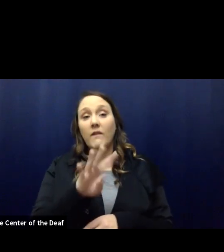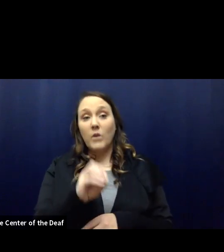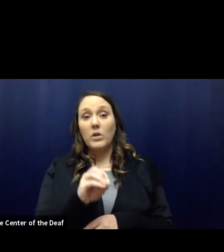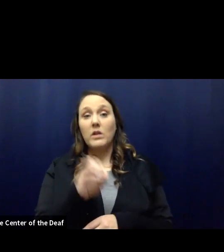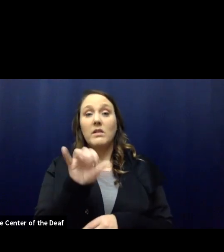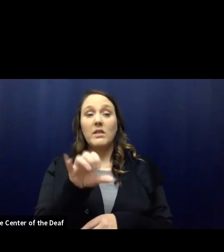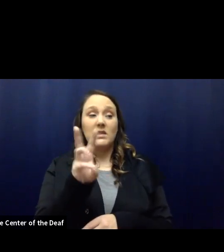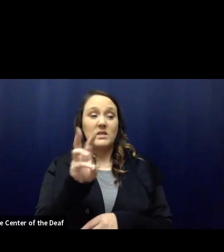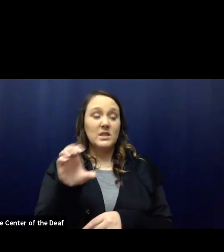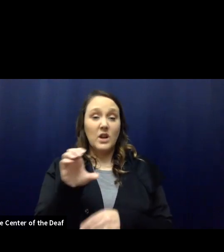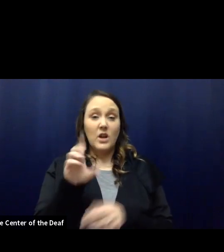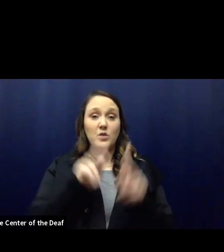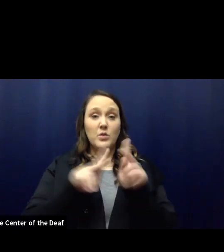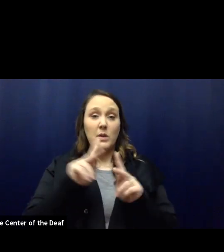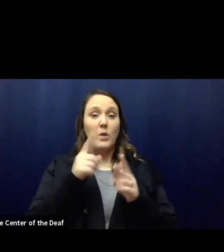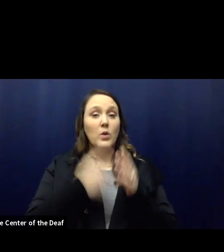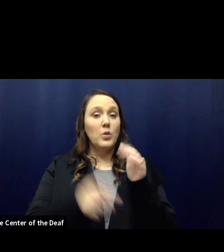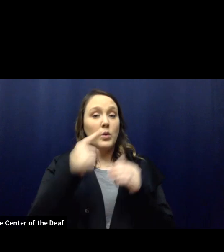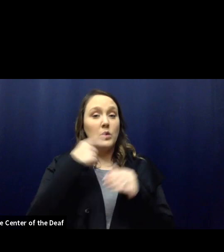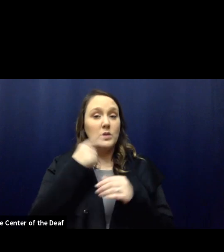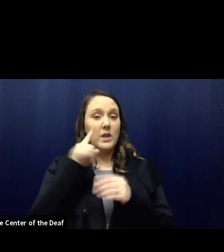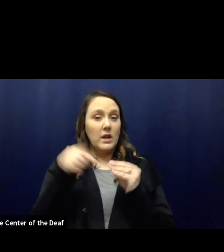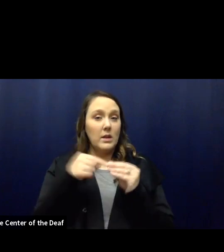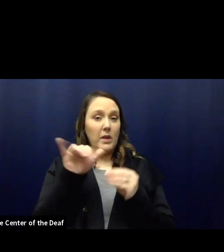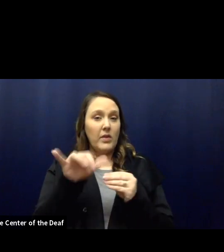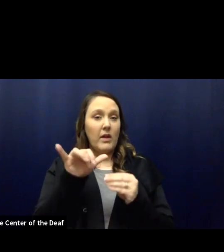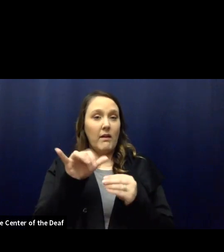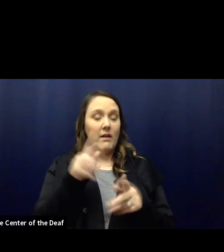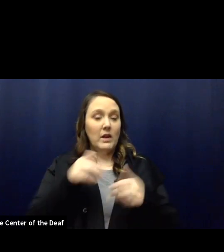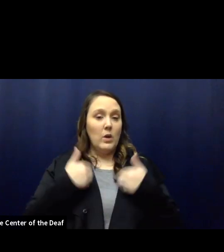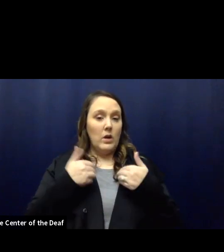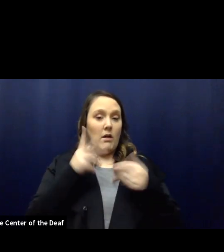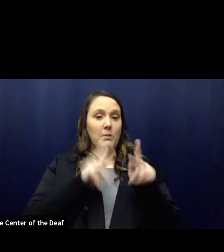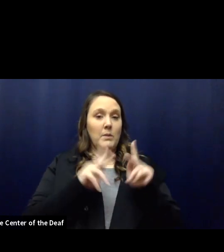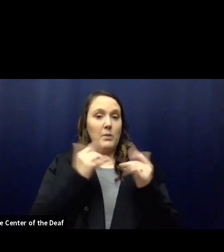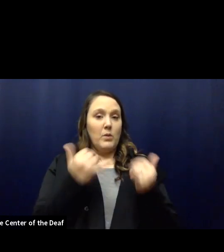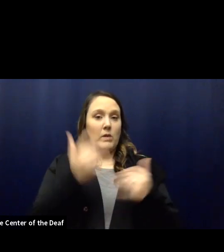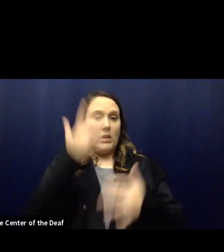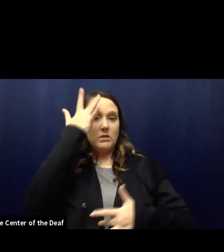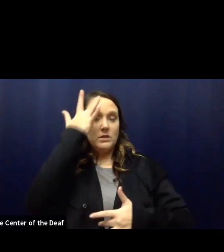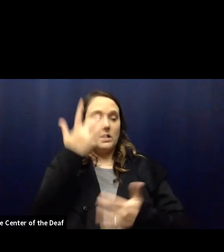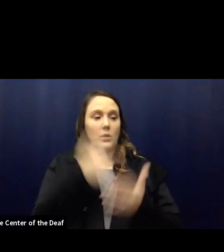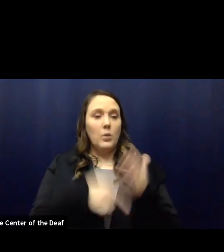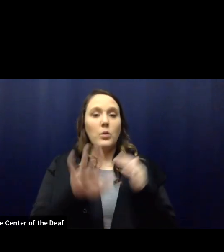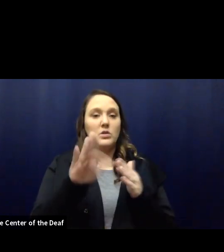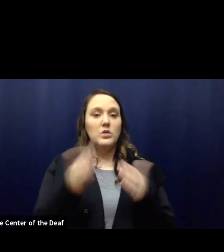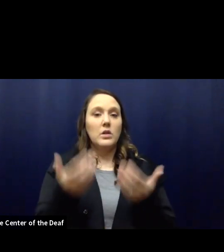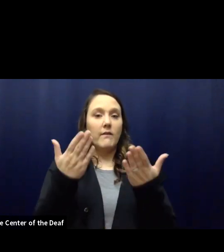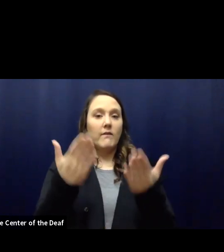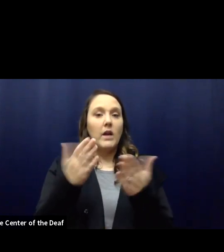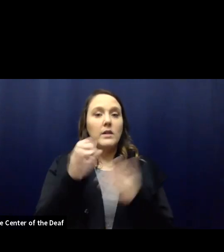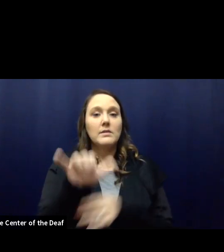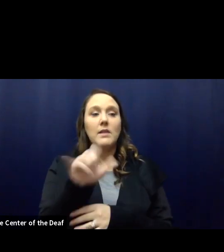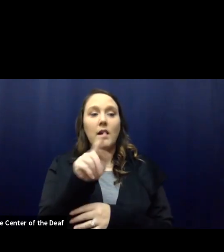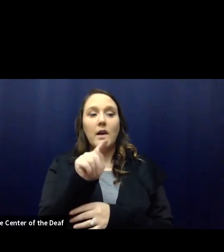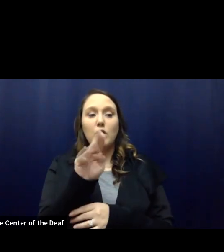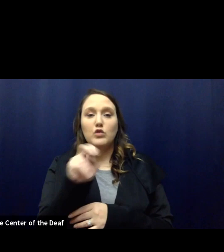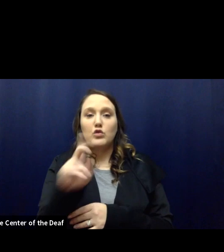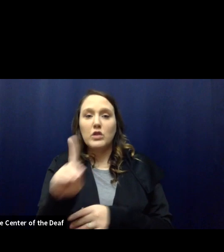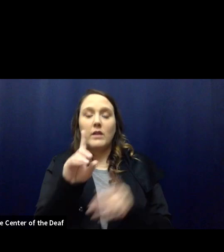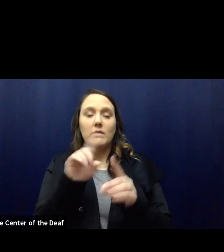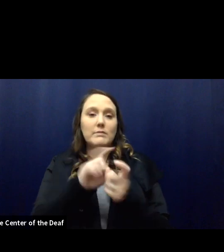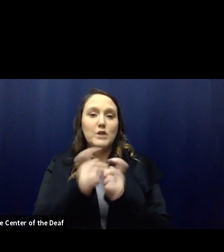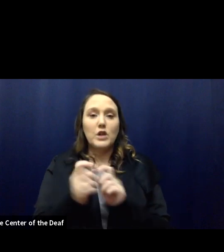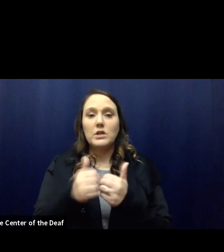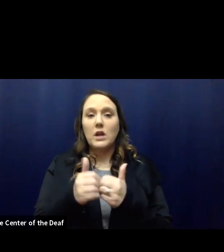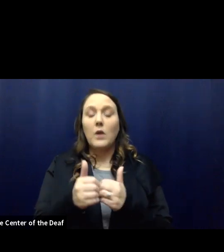you say about that? The fact that so many young people are the ones now getting it? And what's your advice, and how can this trend be attacked and addressed? So, and